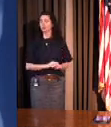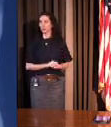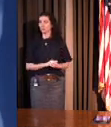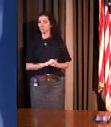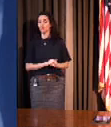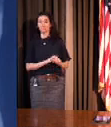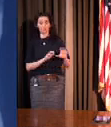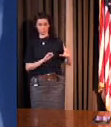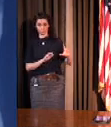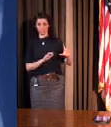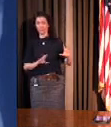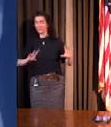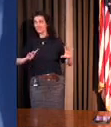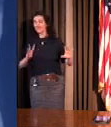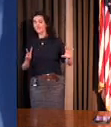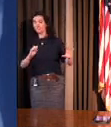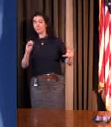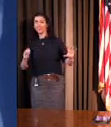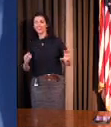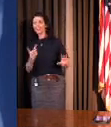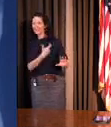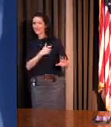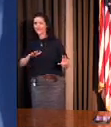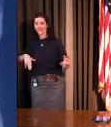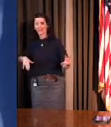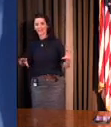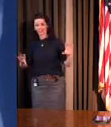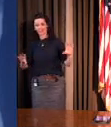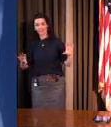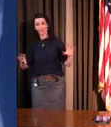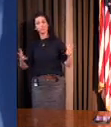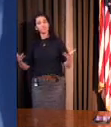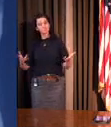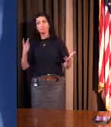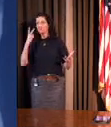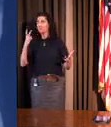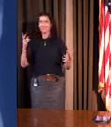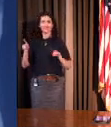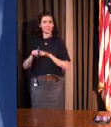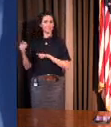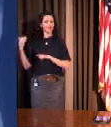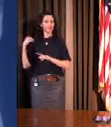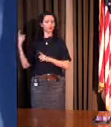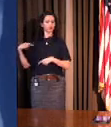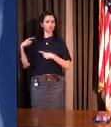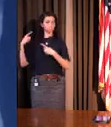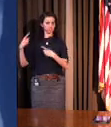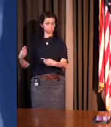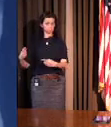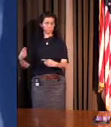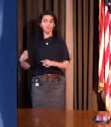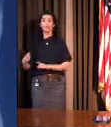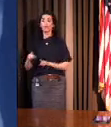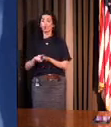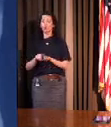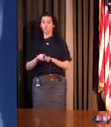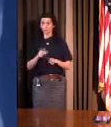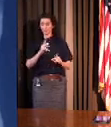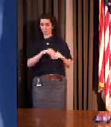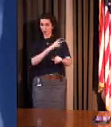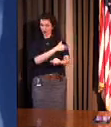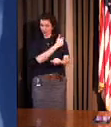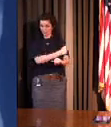76% of them are not vaccinated. That number is relatively consistent with what we've seen in the past. And 60 of them are on mechanical